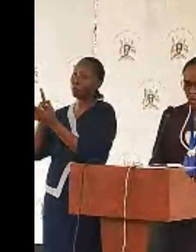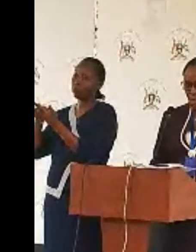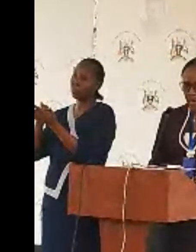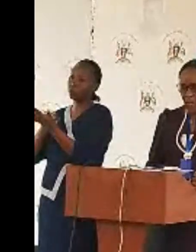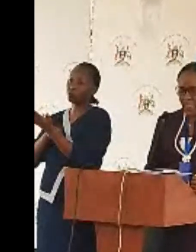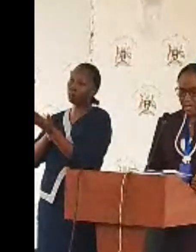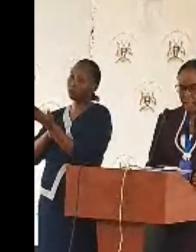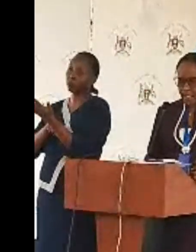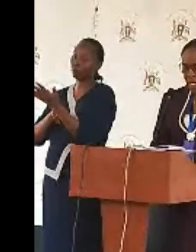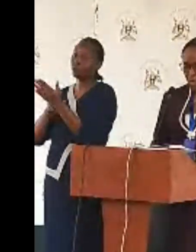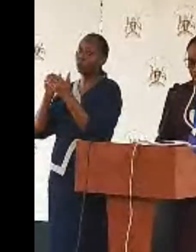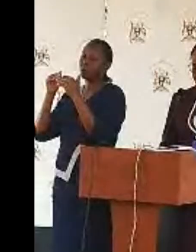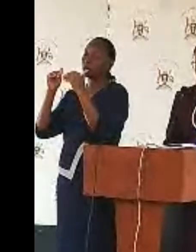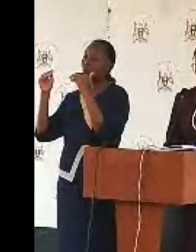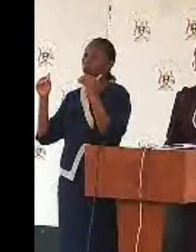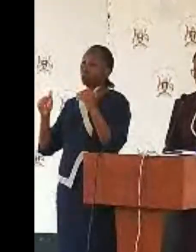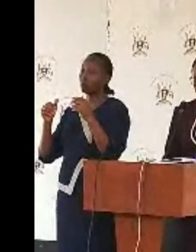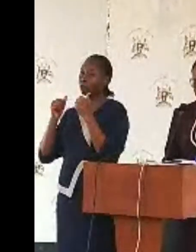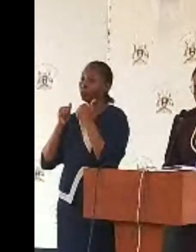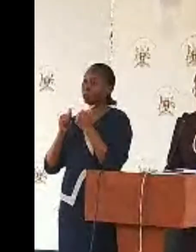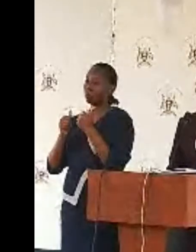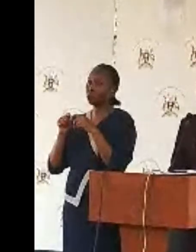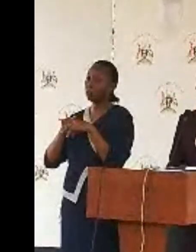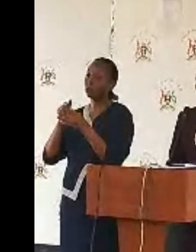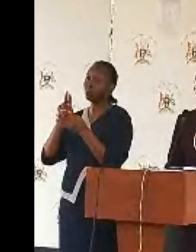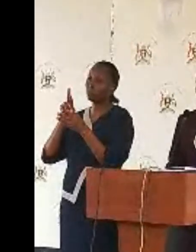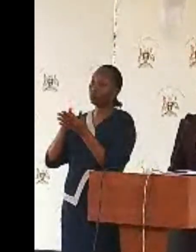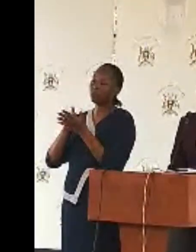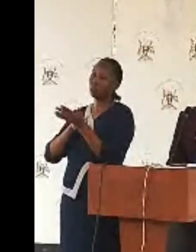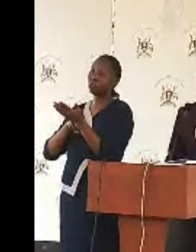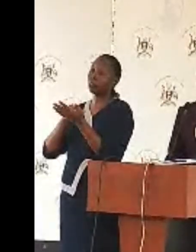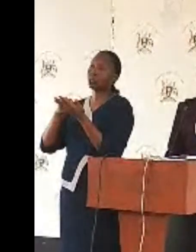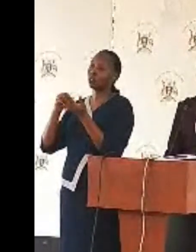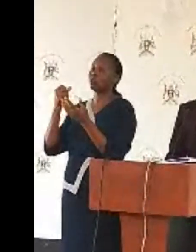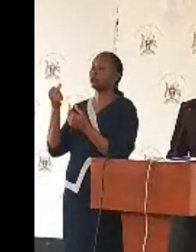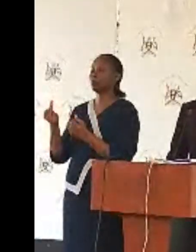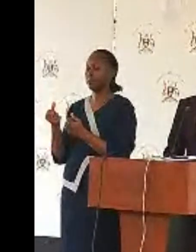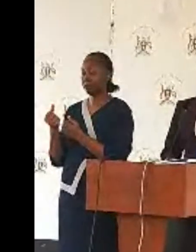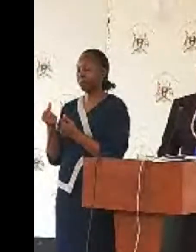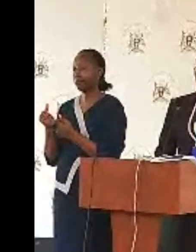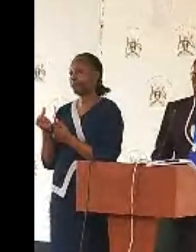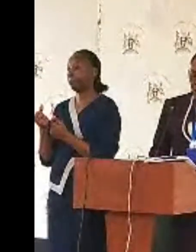bakkirizibwe okwewandiisa okukola siniya ey'omukaaga.